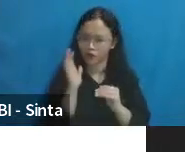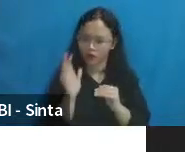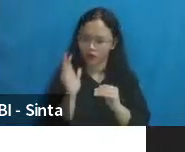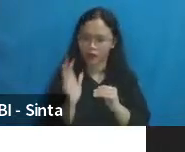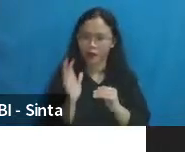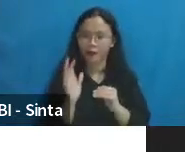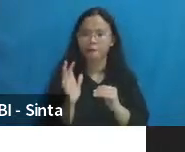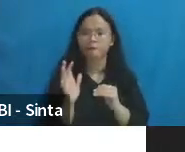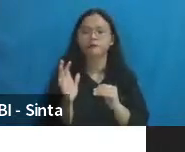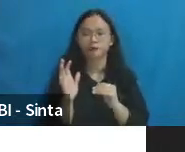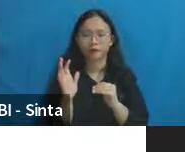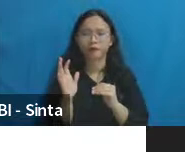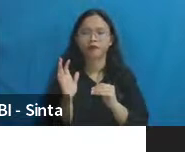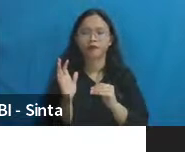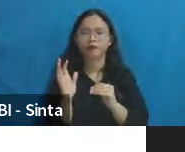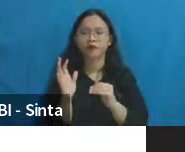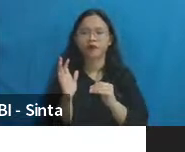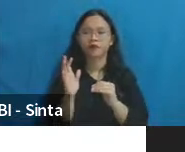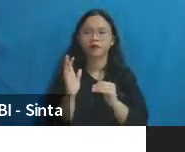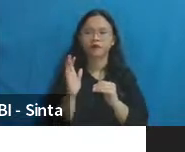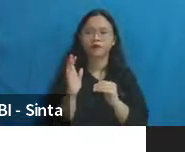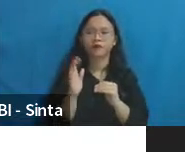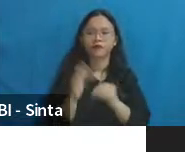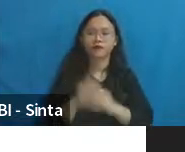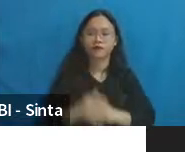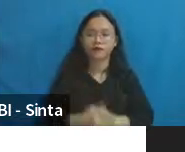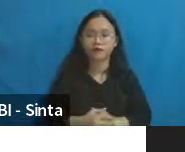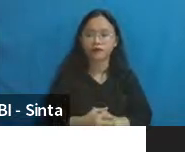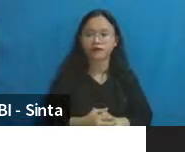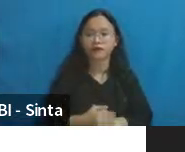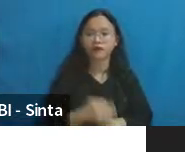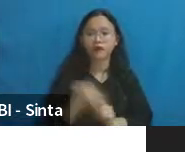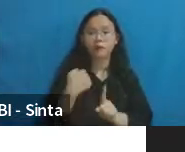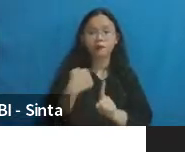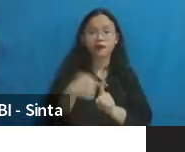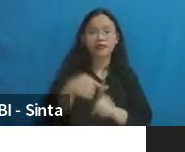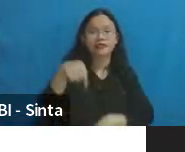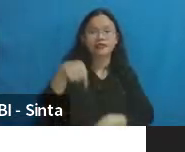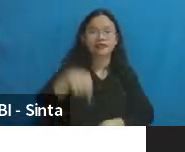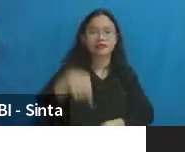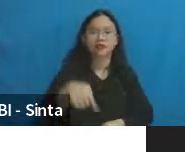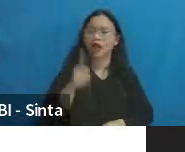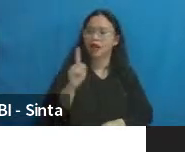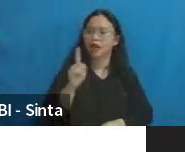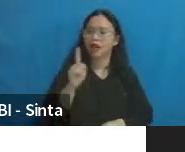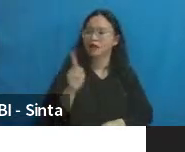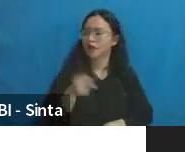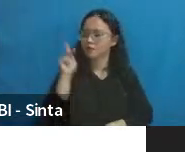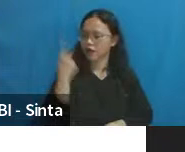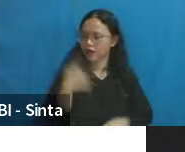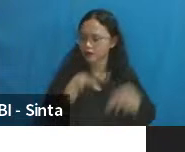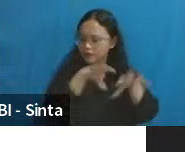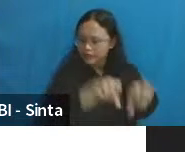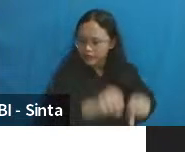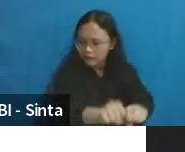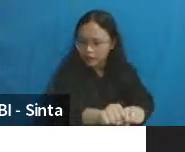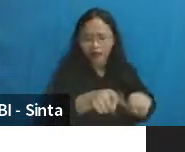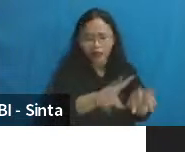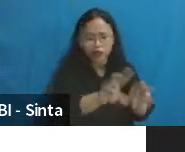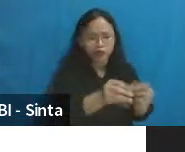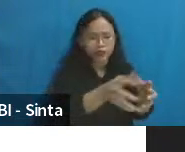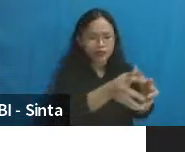of mass arrests at protests, but also targeted arrests of leadership figures in pro-independence